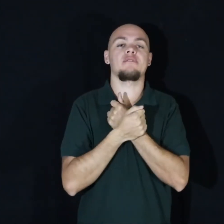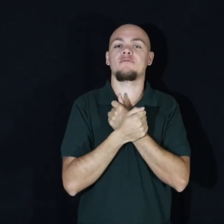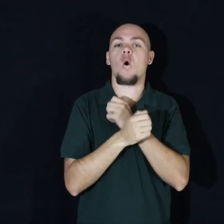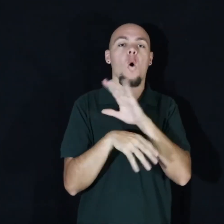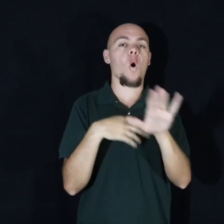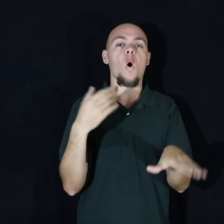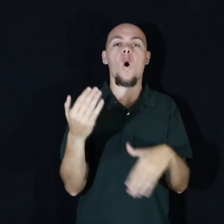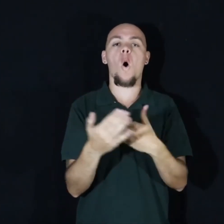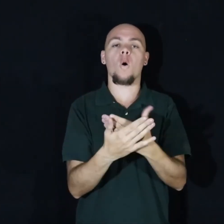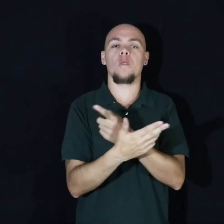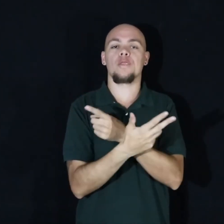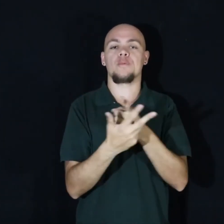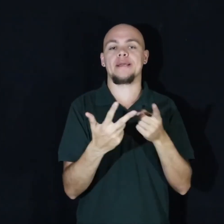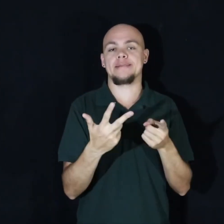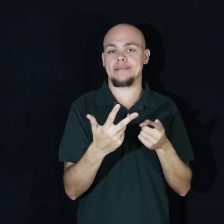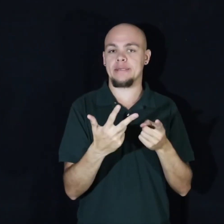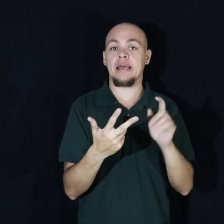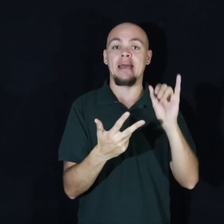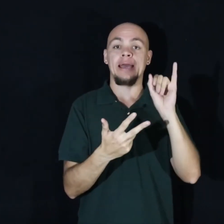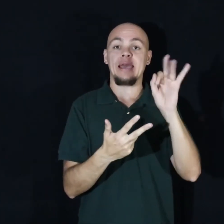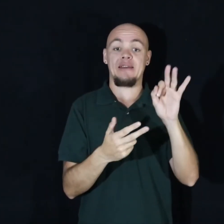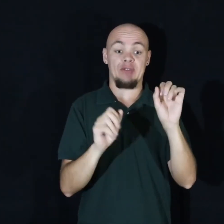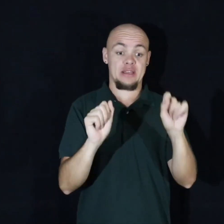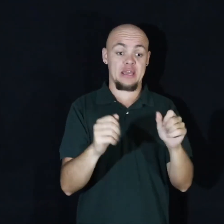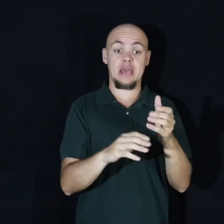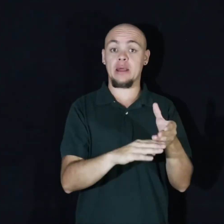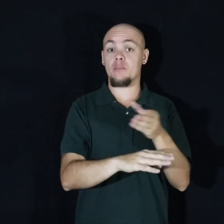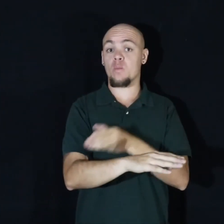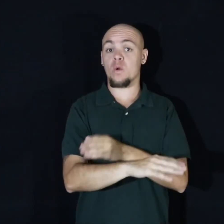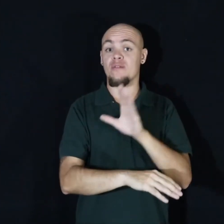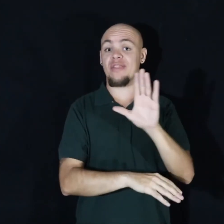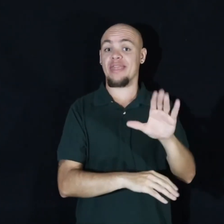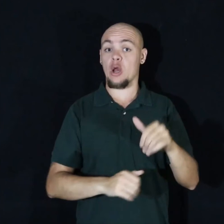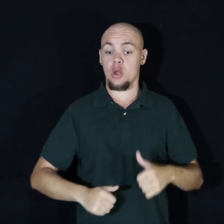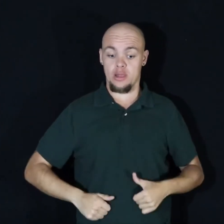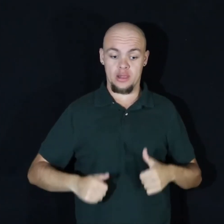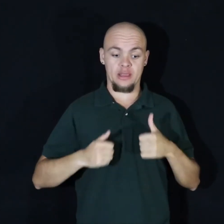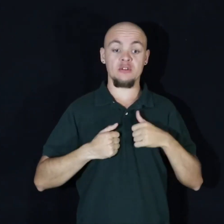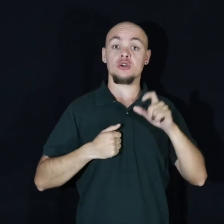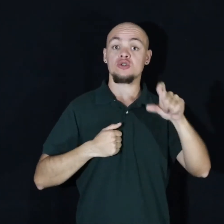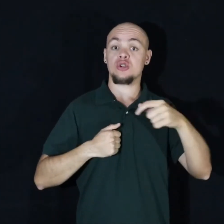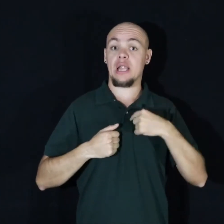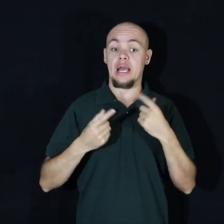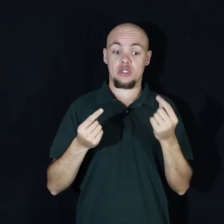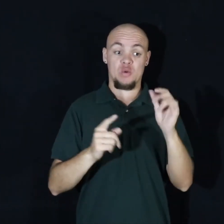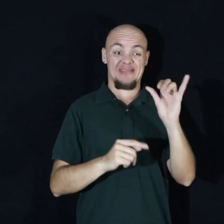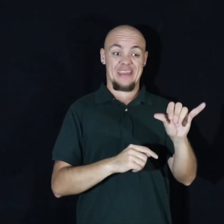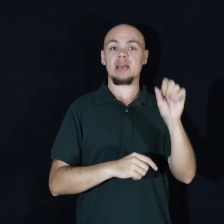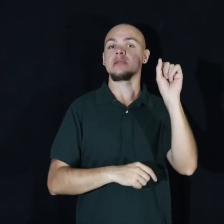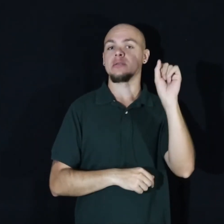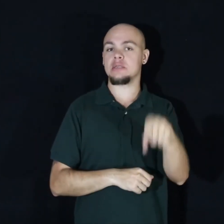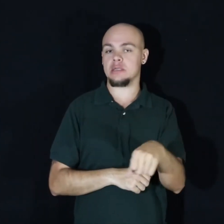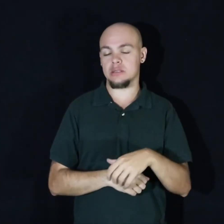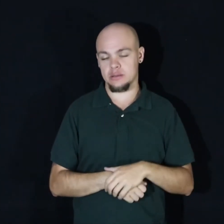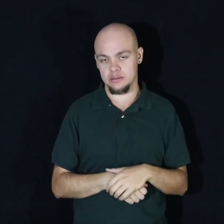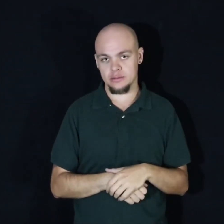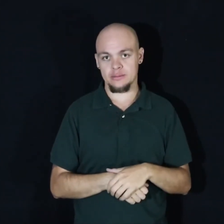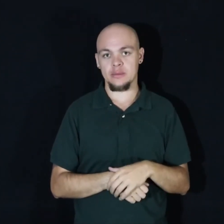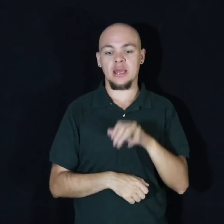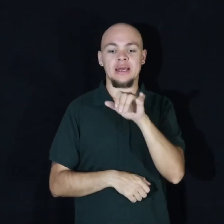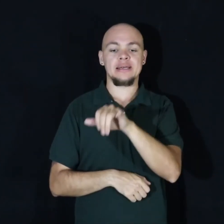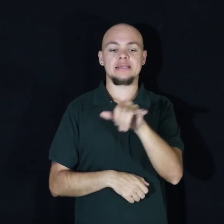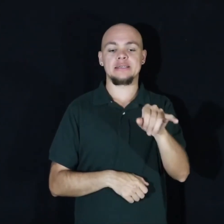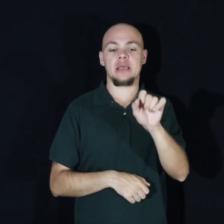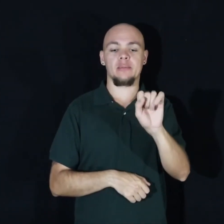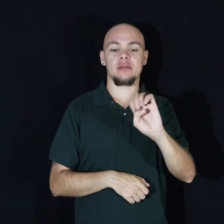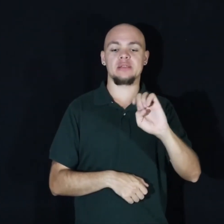enemy. If I can do something to make their life better, shouldn't I do it so that I can show love?